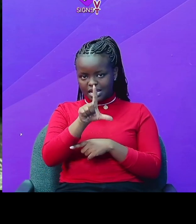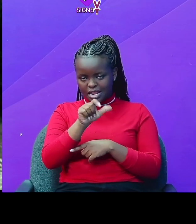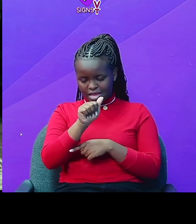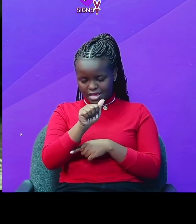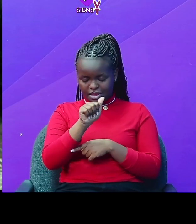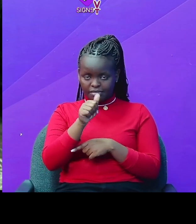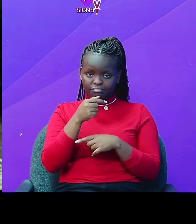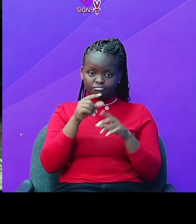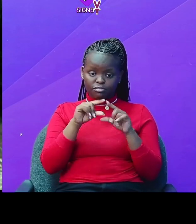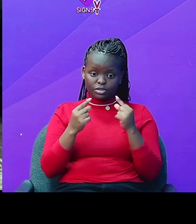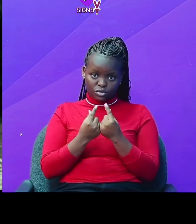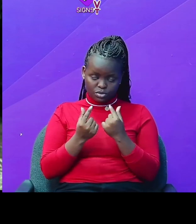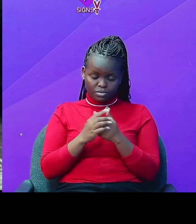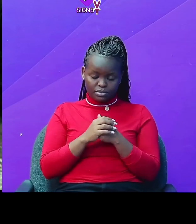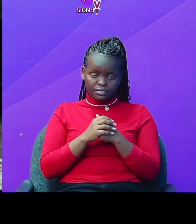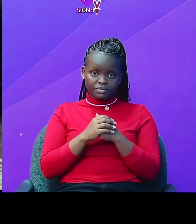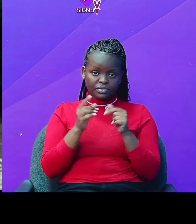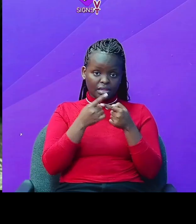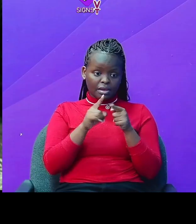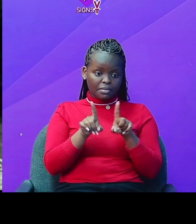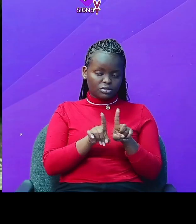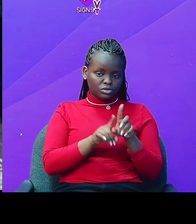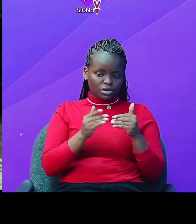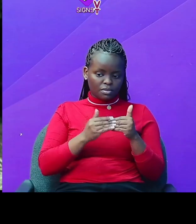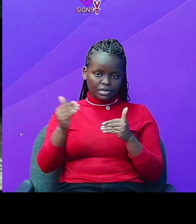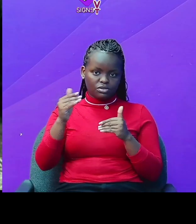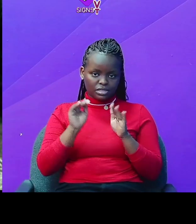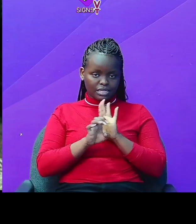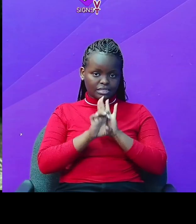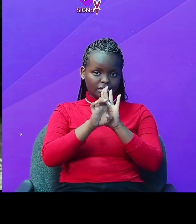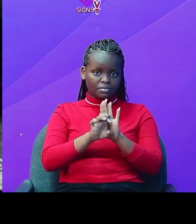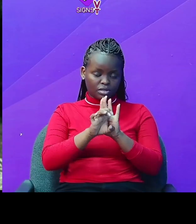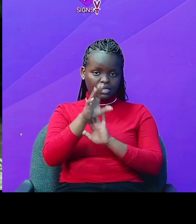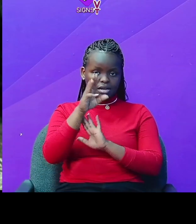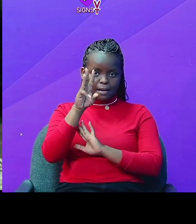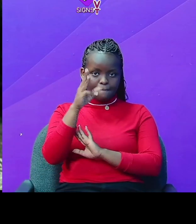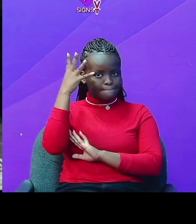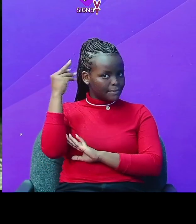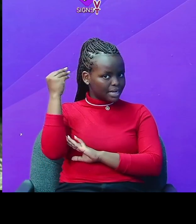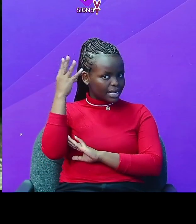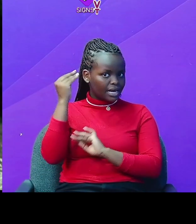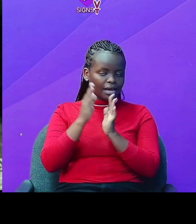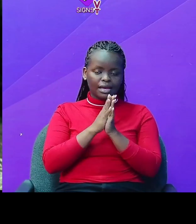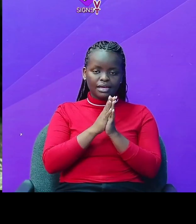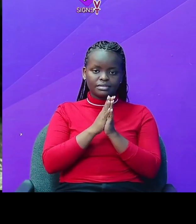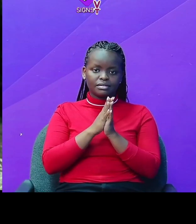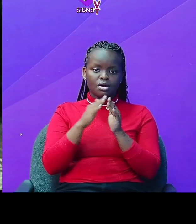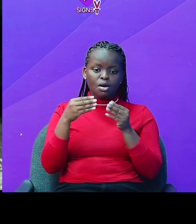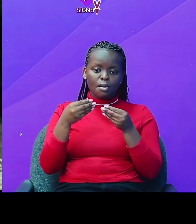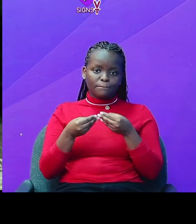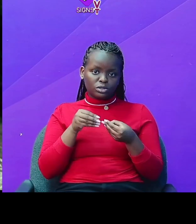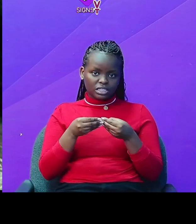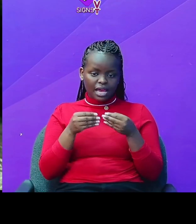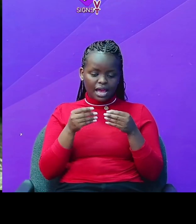I mentioned too, the VSLA, but even beyond. So for example, in Mandera and Busia, we have trained